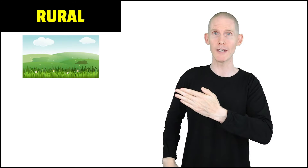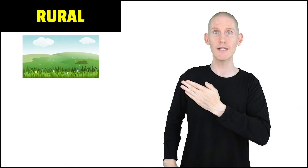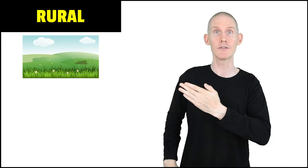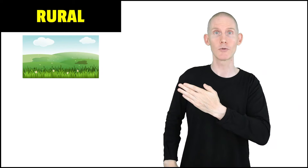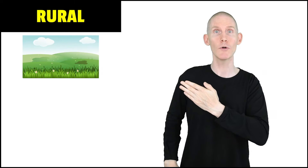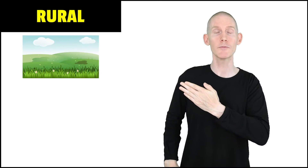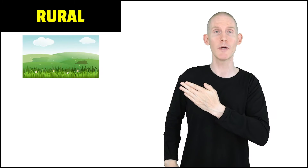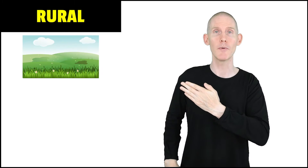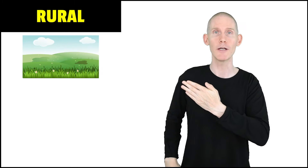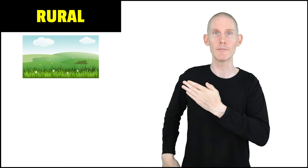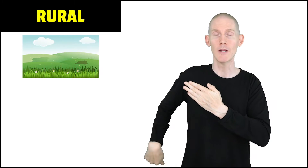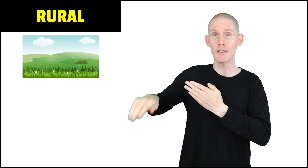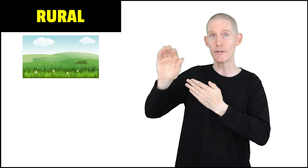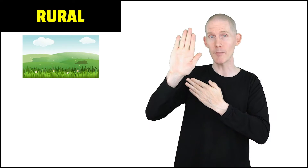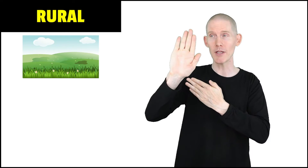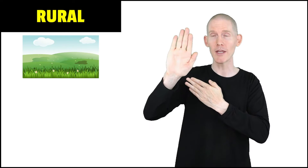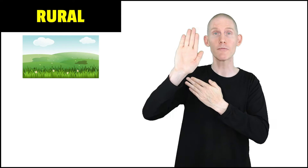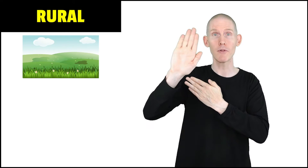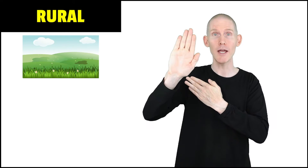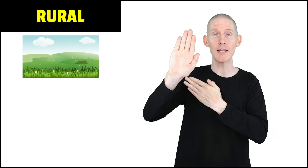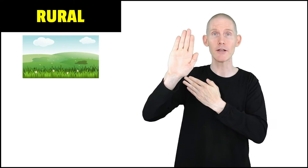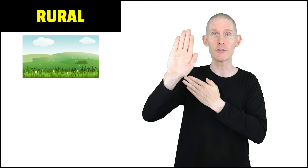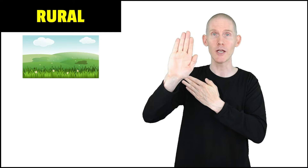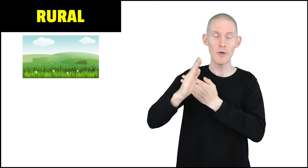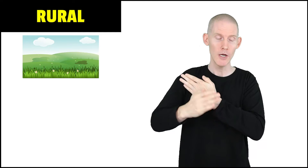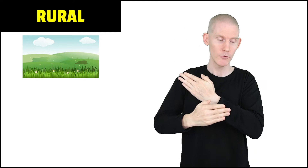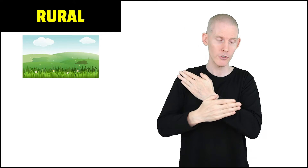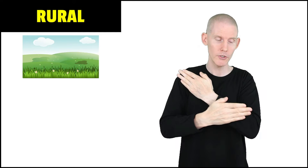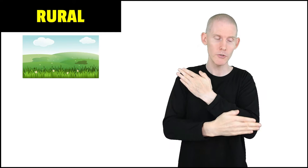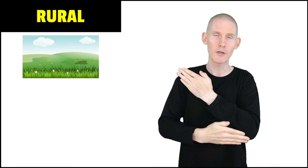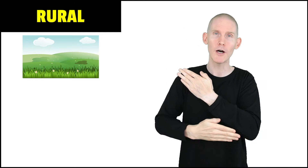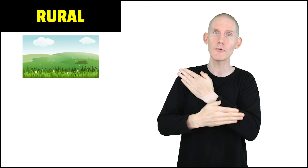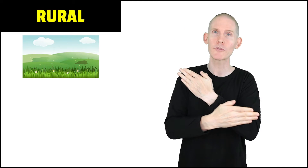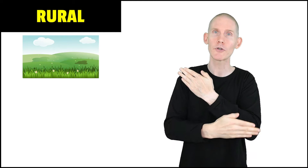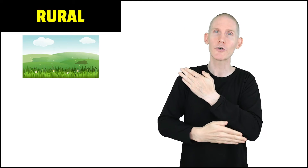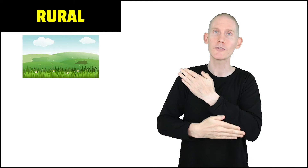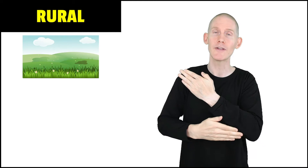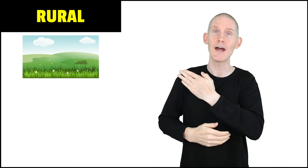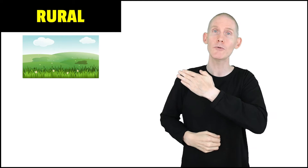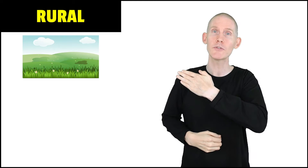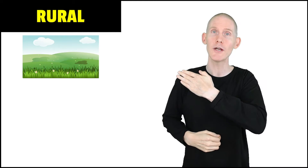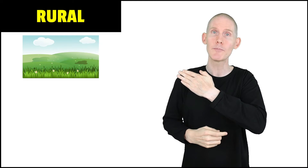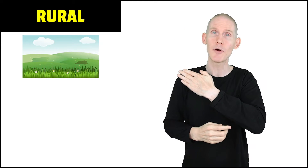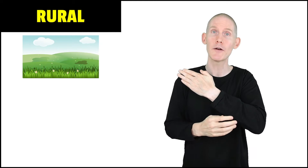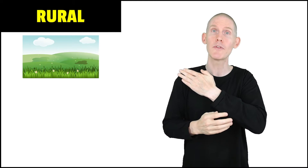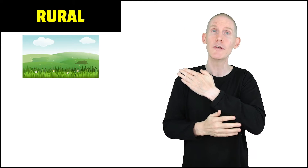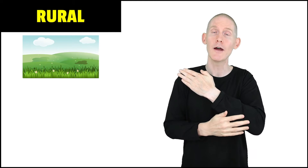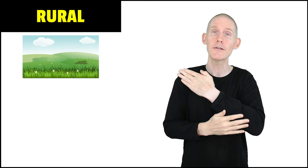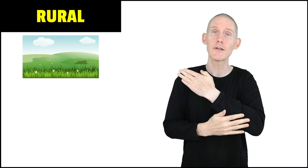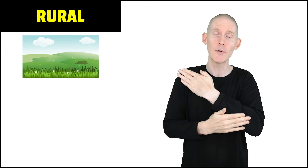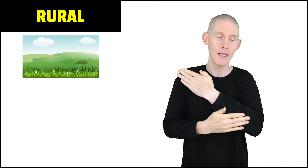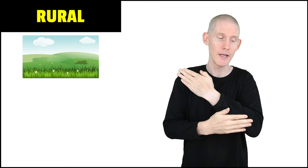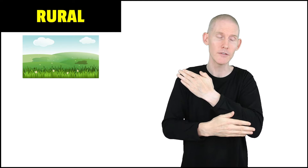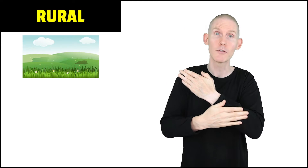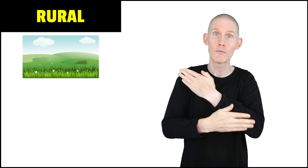in towards my body. Dominant hand, flat hand shape. We're just going to do a couple circles on the outside part of the non-dominant hand's